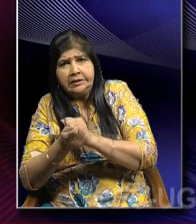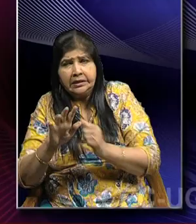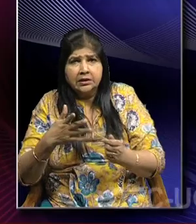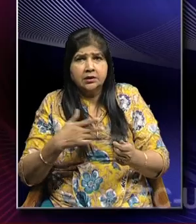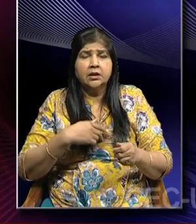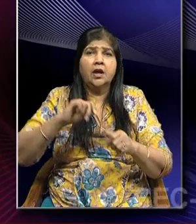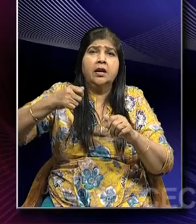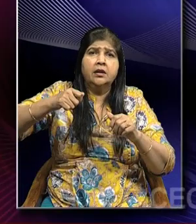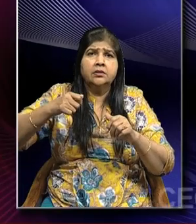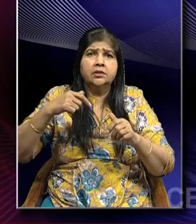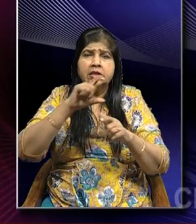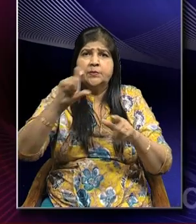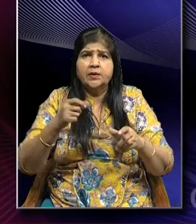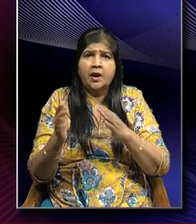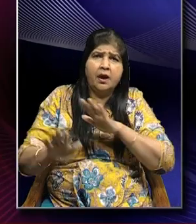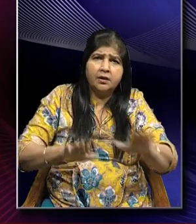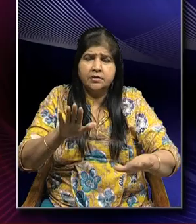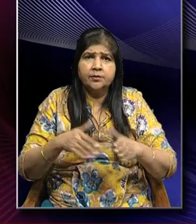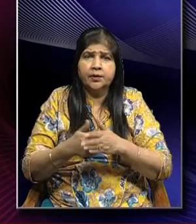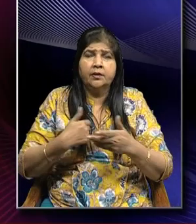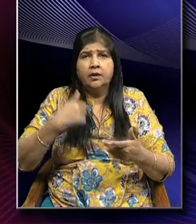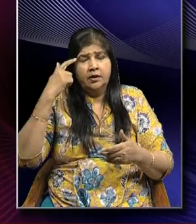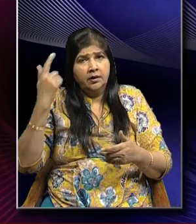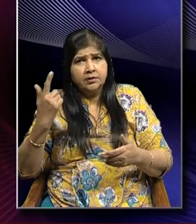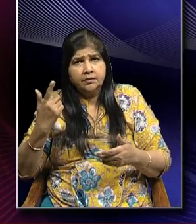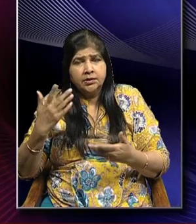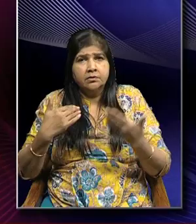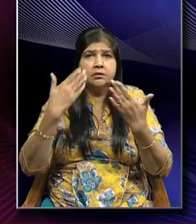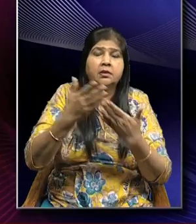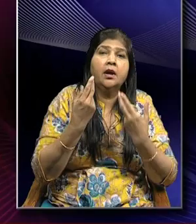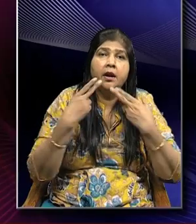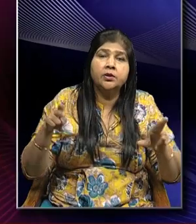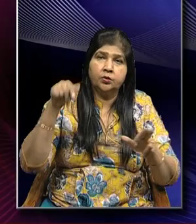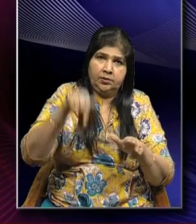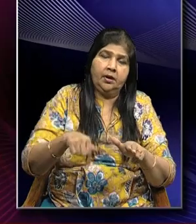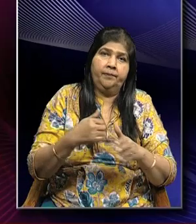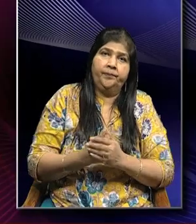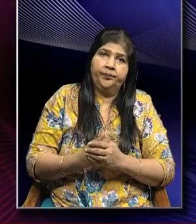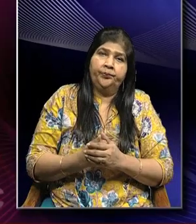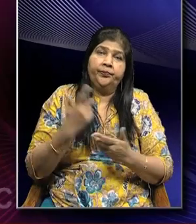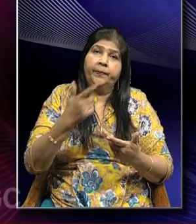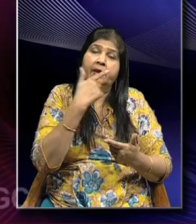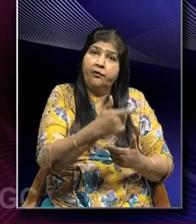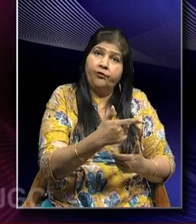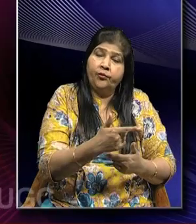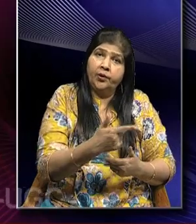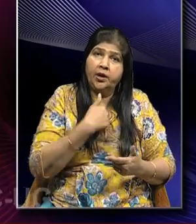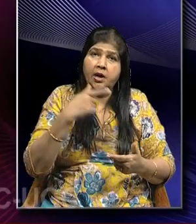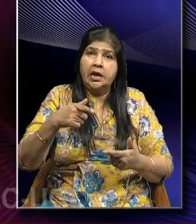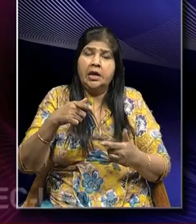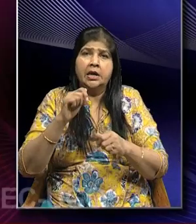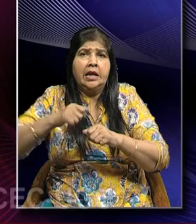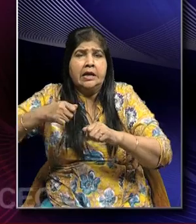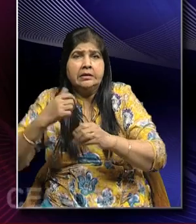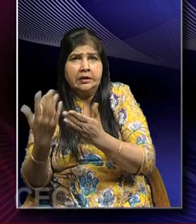industry specific adjustments or estimations, if they are there, they shall be disclosed here. So if your particular industry requires